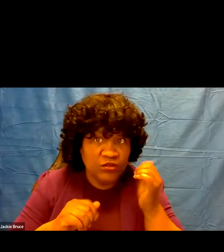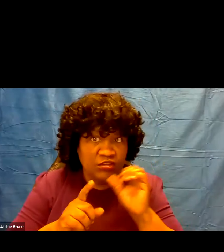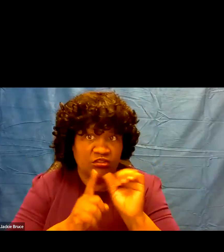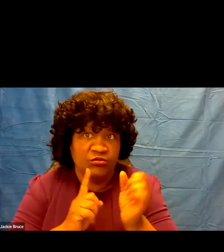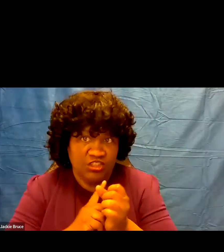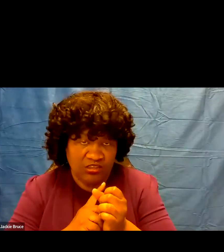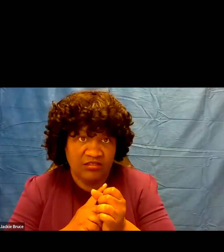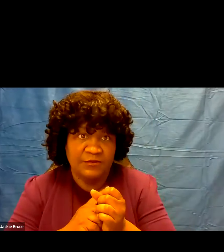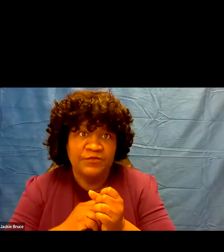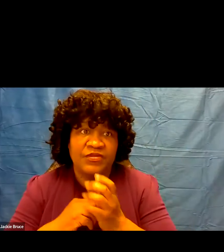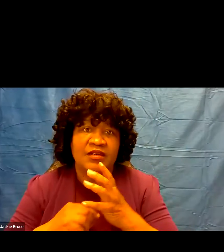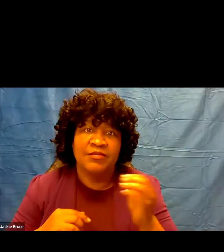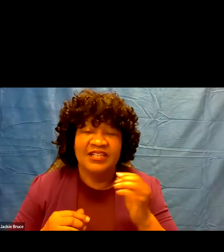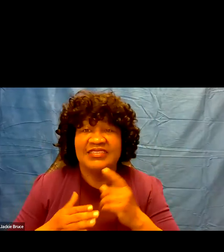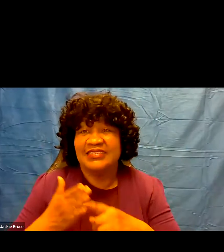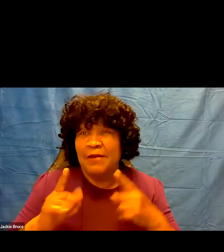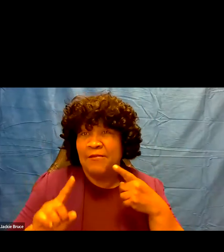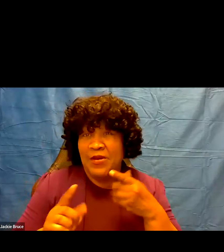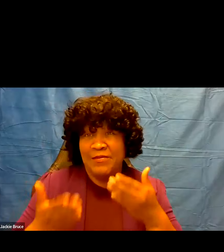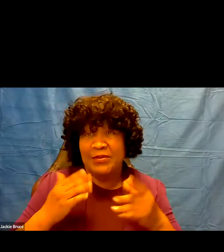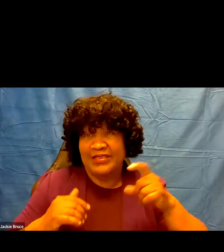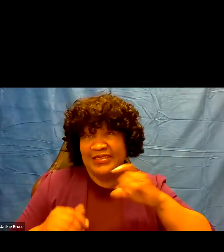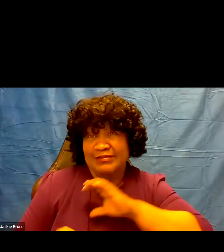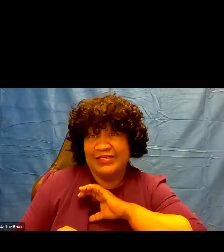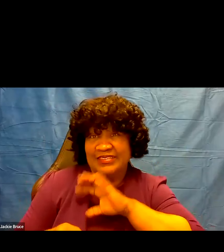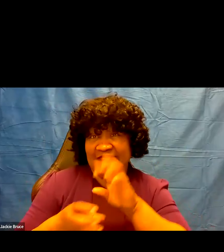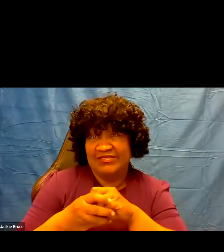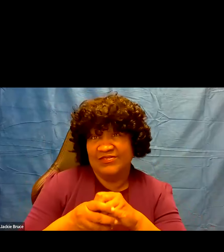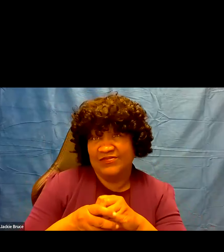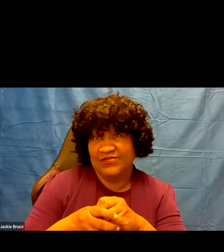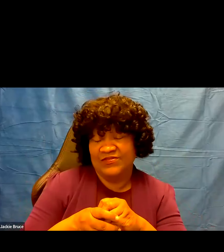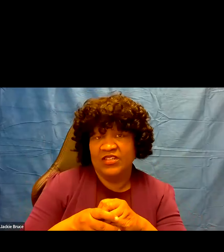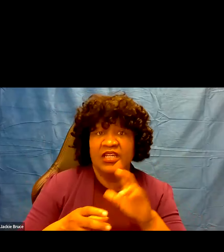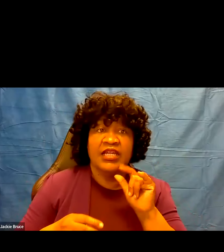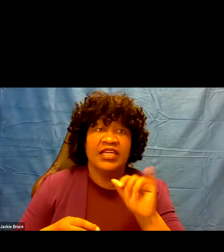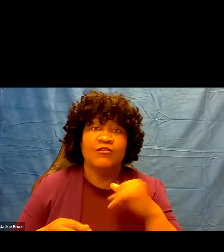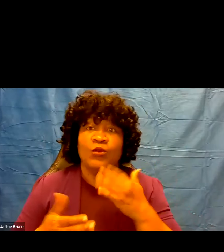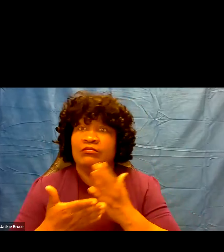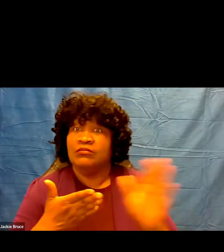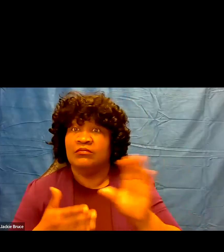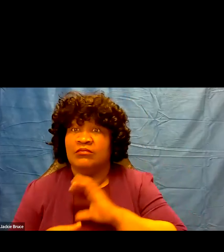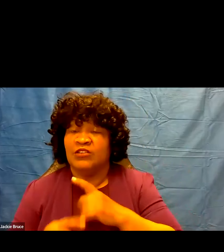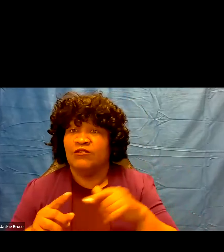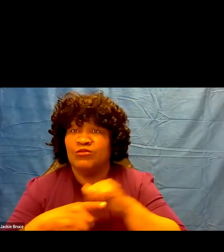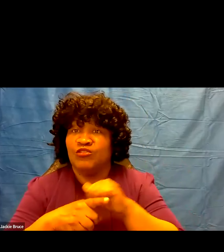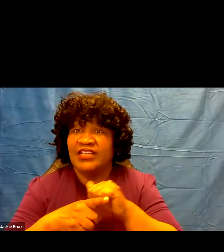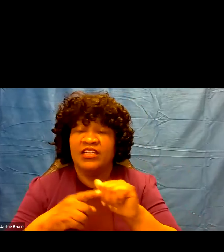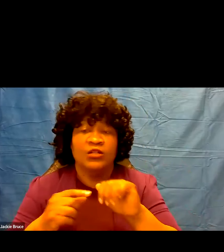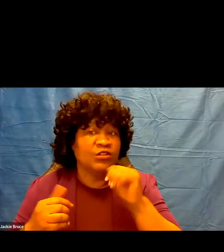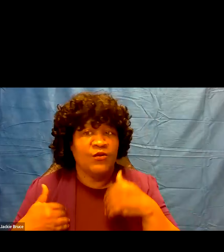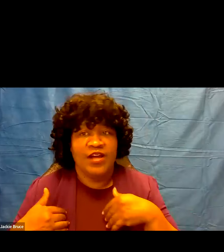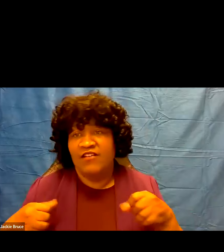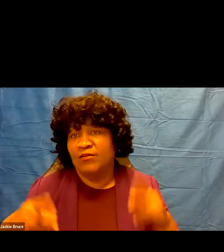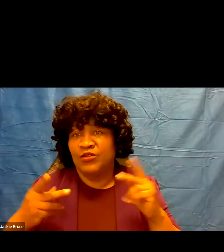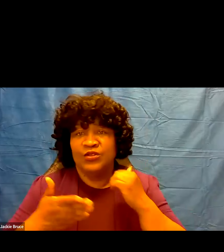reality is that at some points they might be. And if we exclude them from training, then we don't have the opportunity to